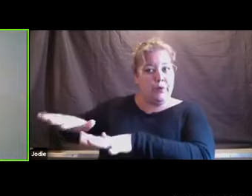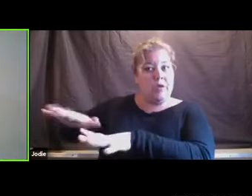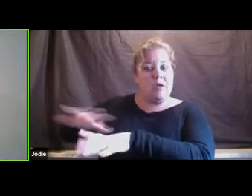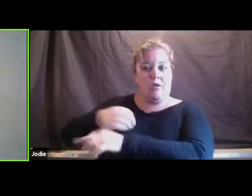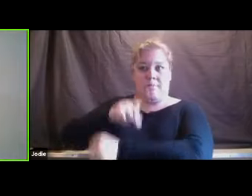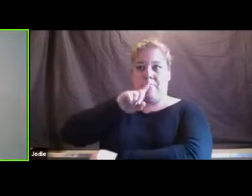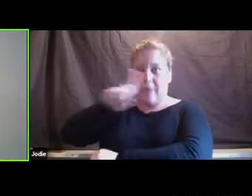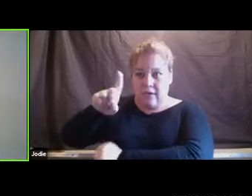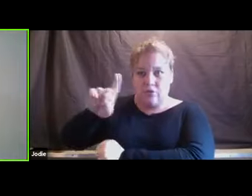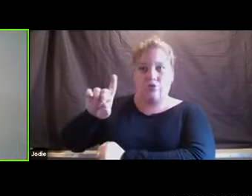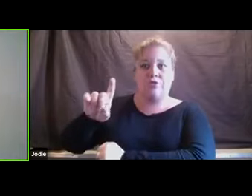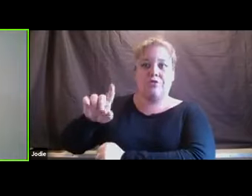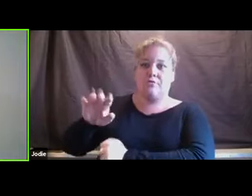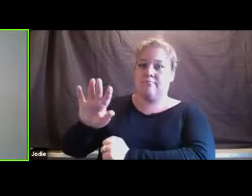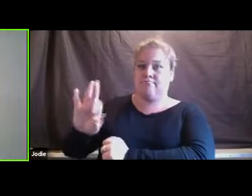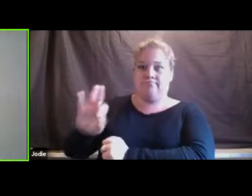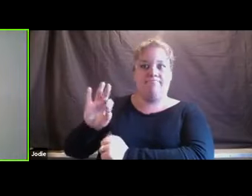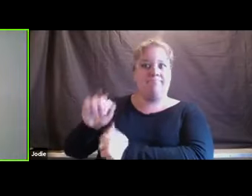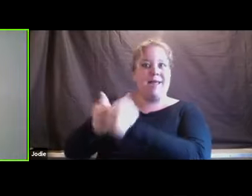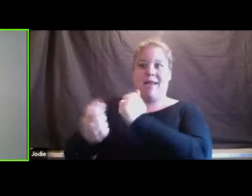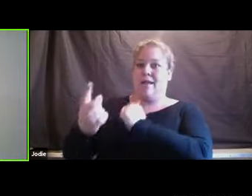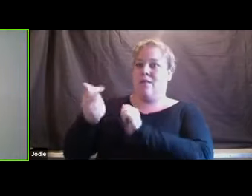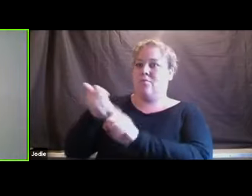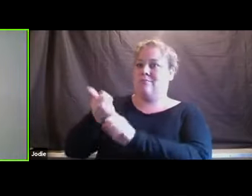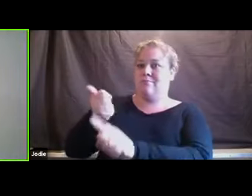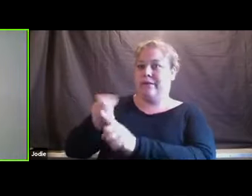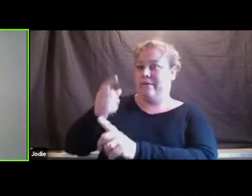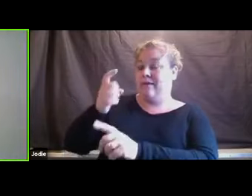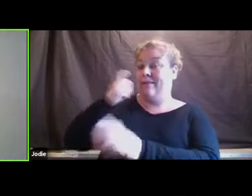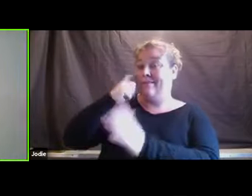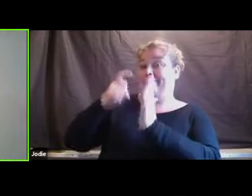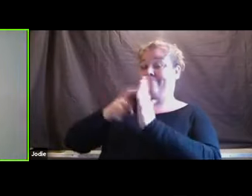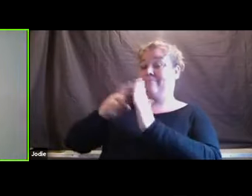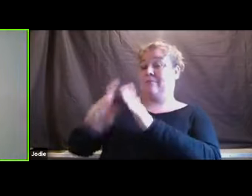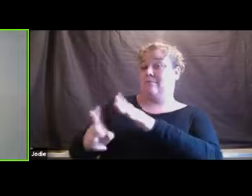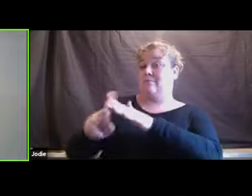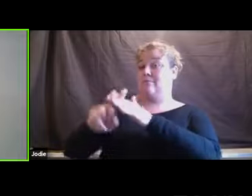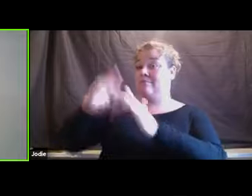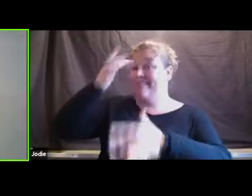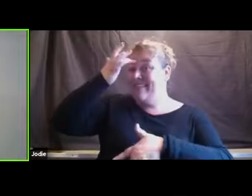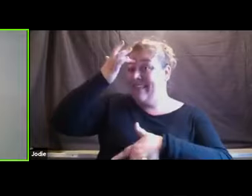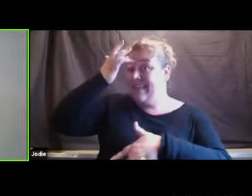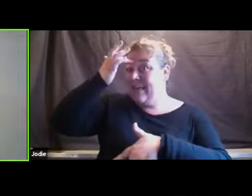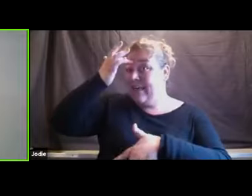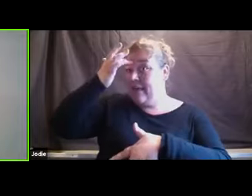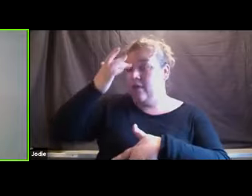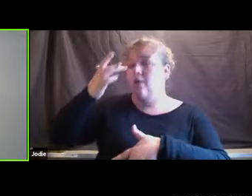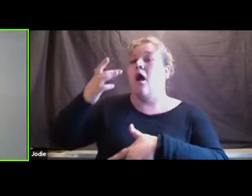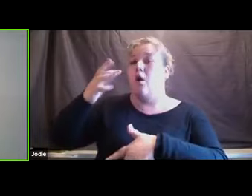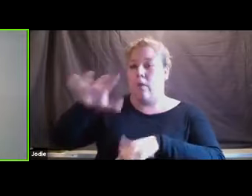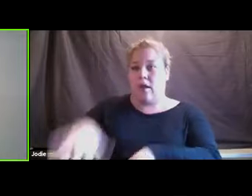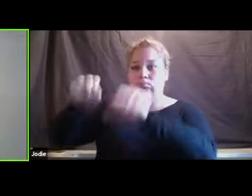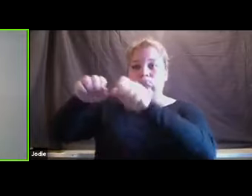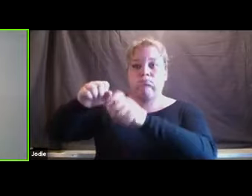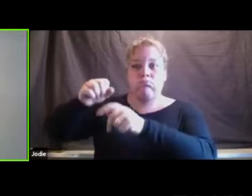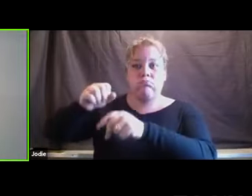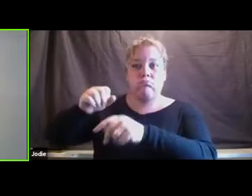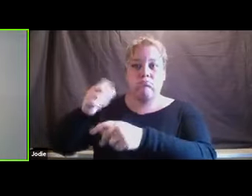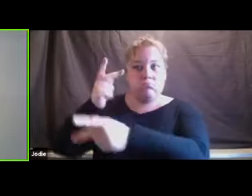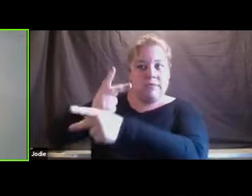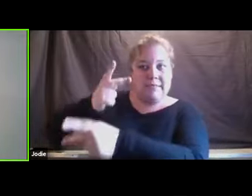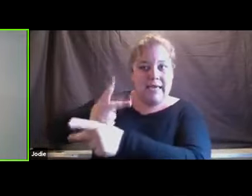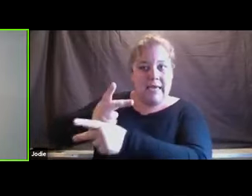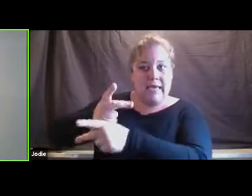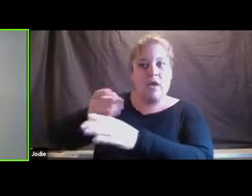that that anyone who might pop up sick in the future would be taken care of before they come back